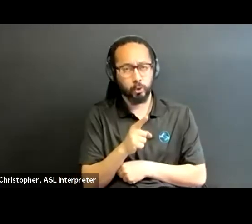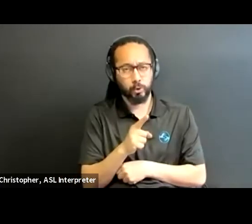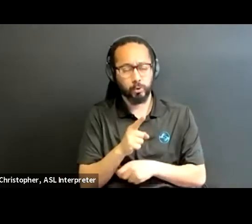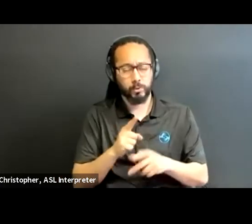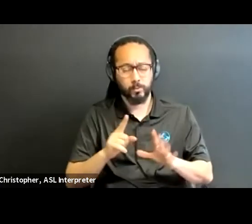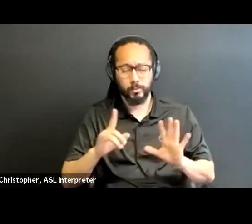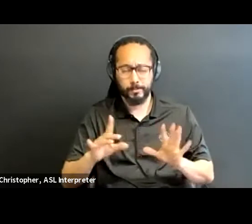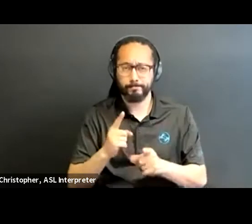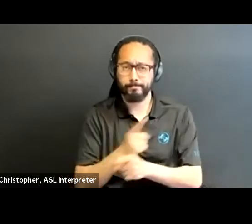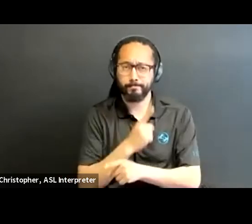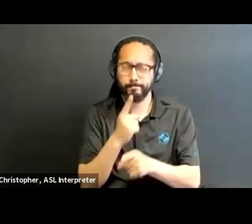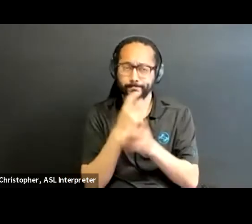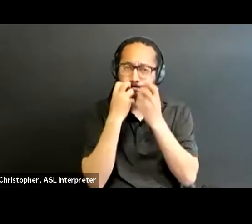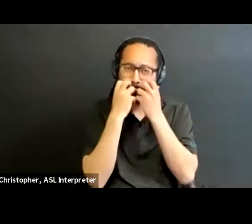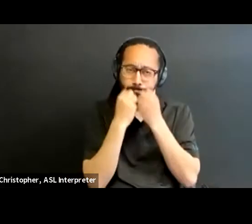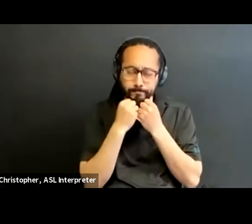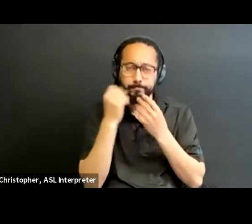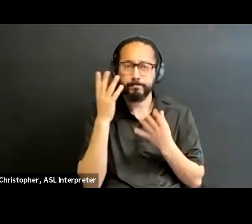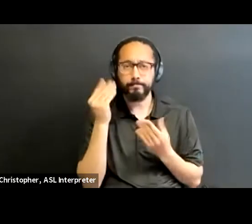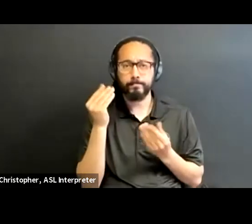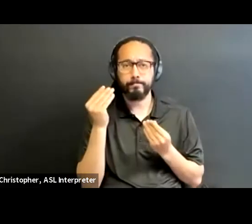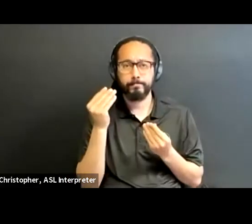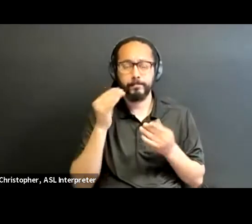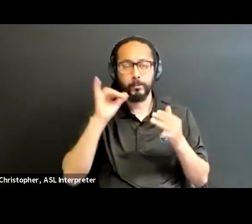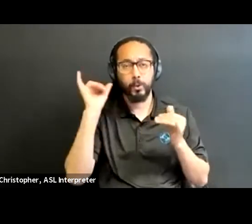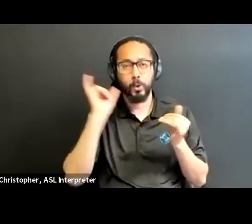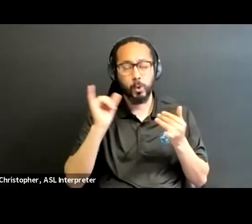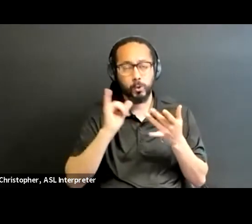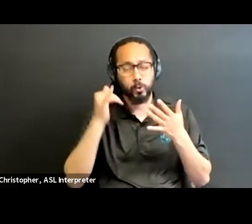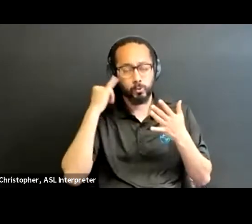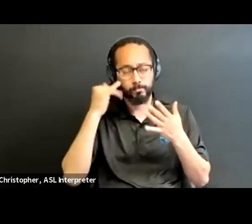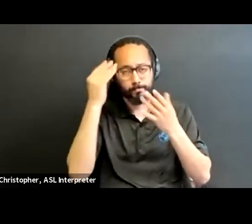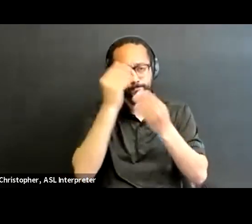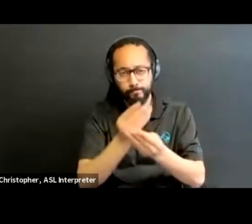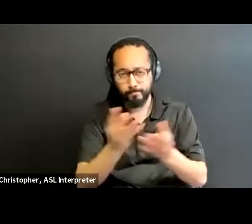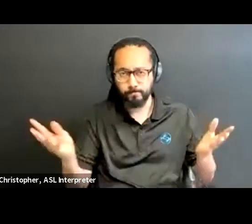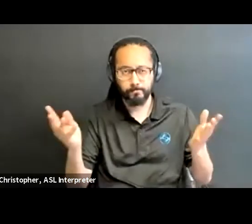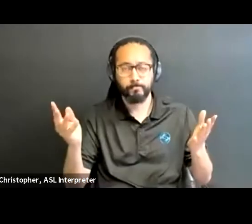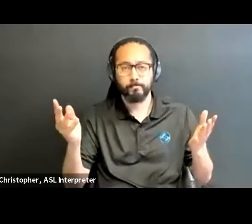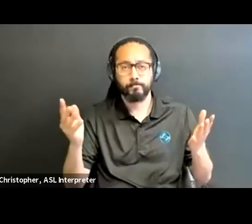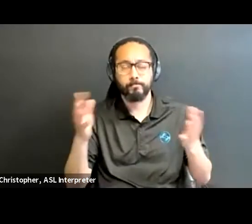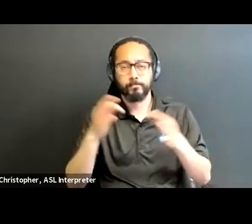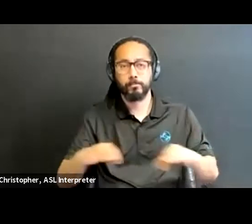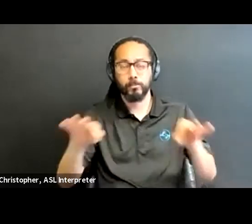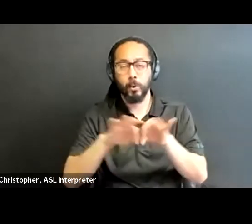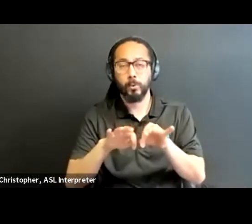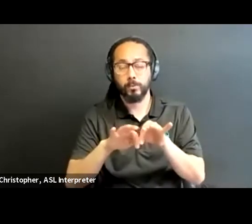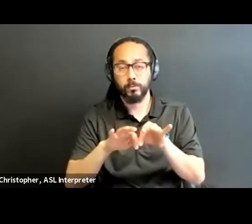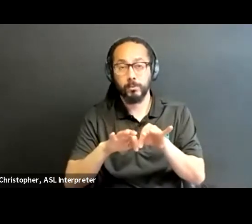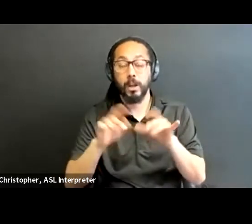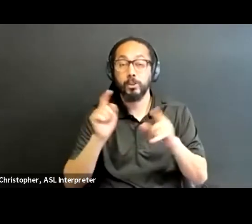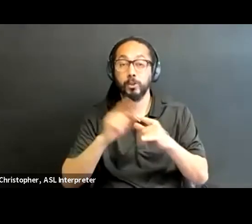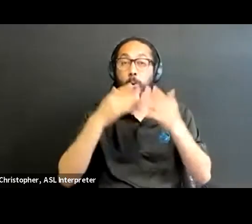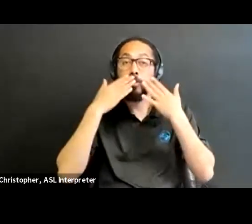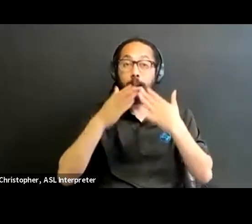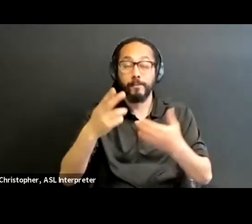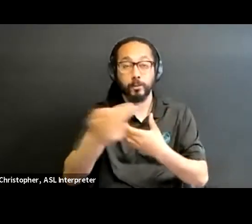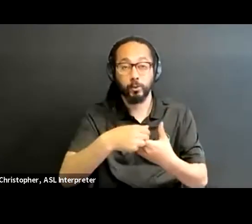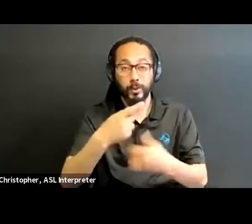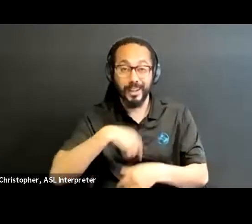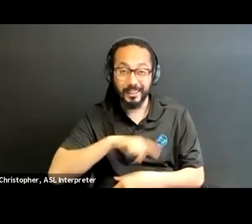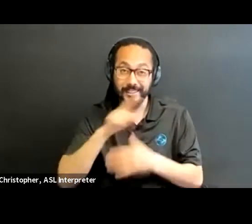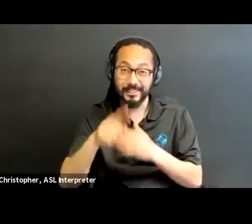And so for that reason, I also want to thank all of you for being here today, because that helps us to respect the experiences of the youth